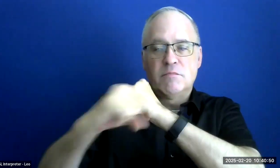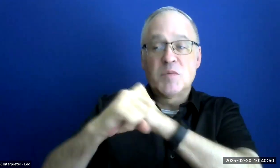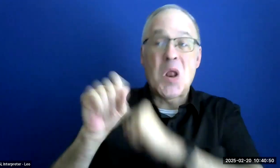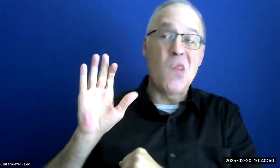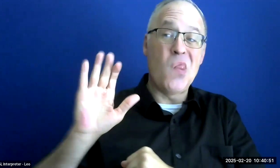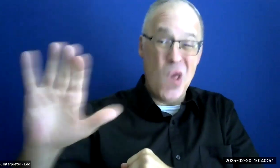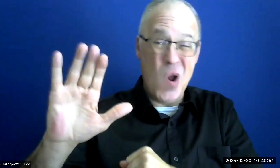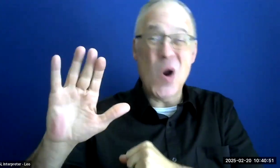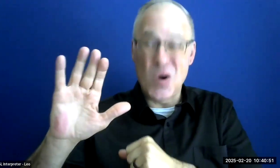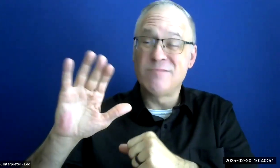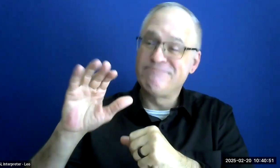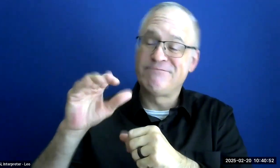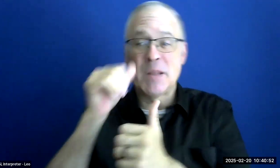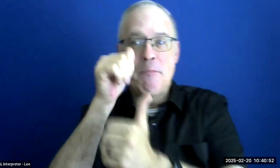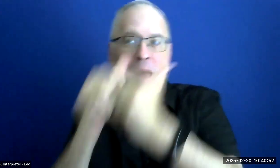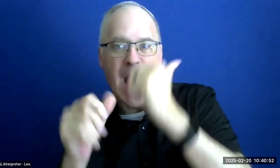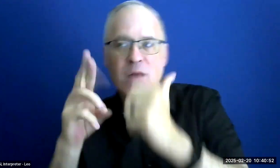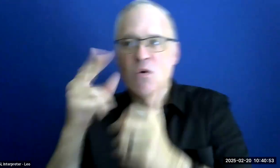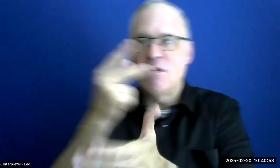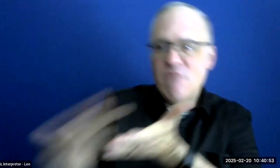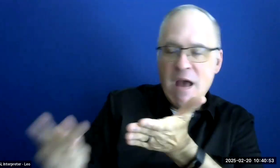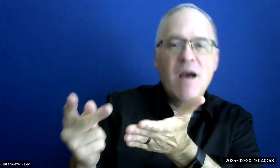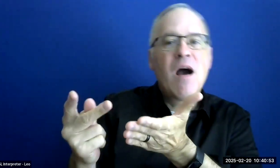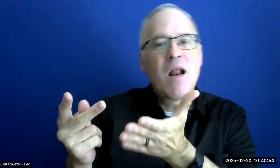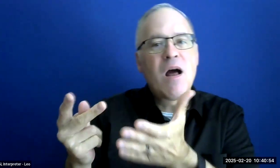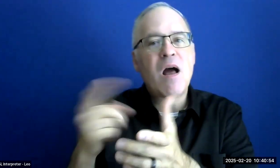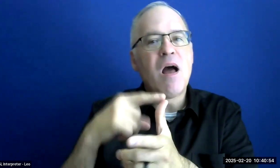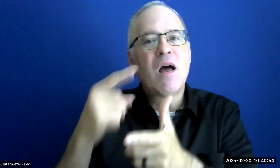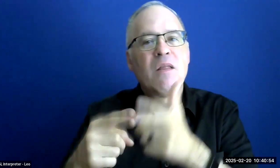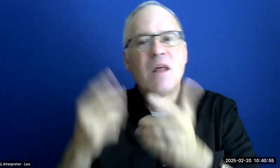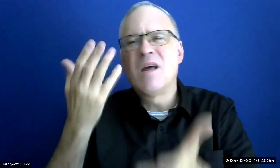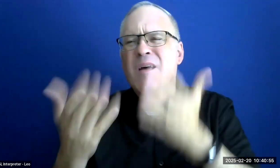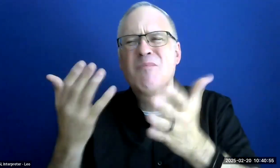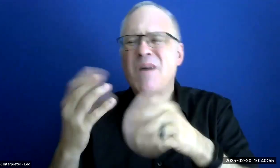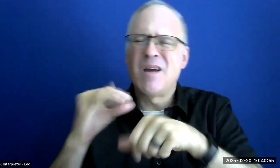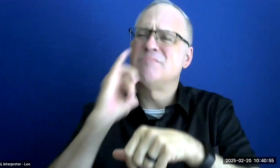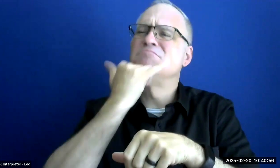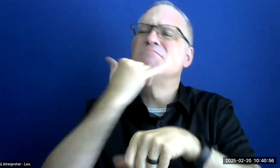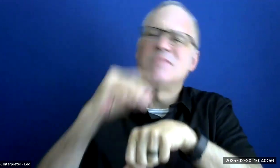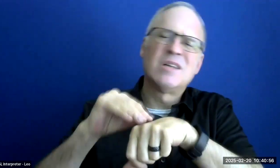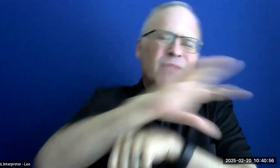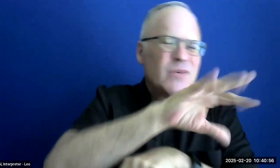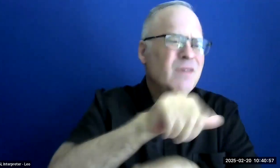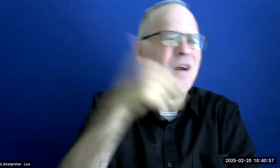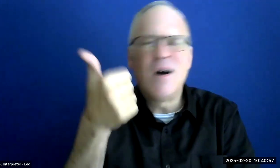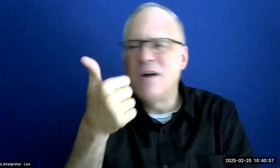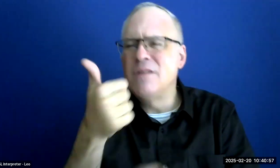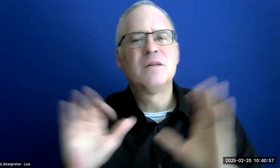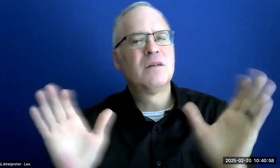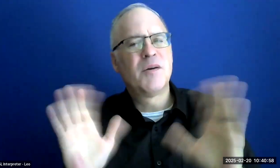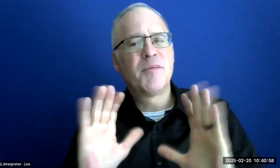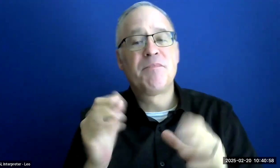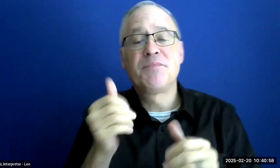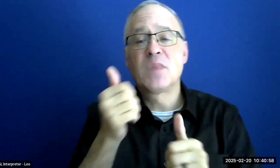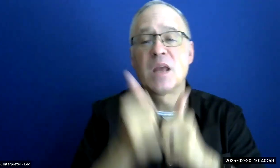is publicized with the assumption that that is the outcome of the United Methodist Church. Each presiding bishop